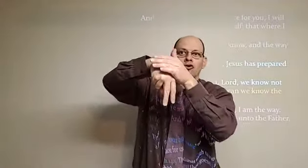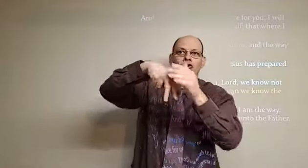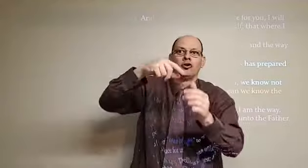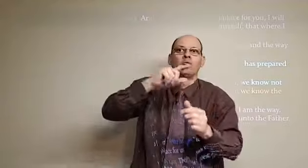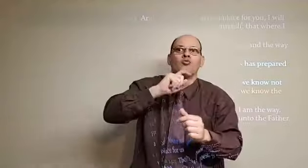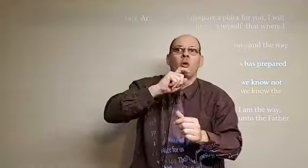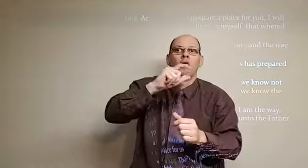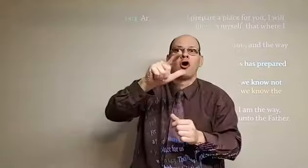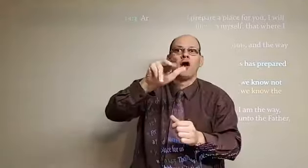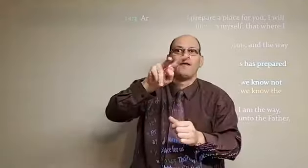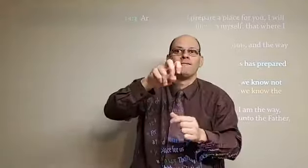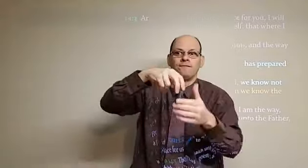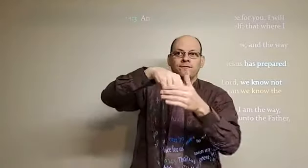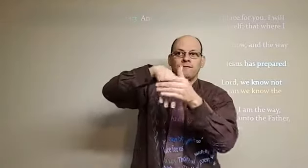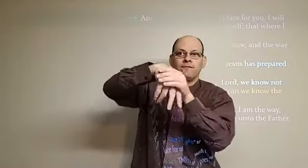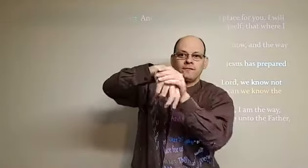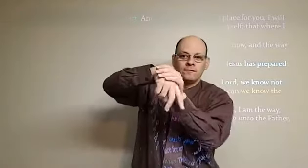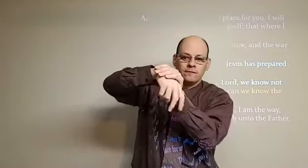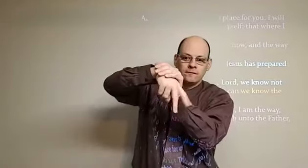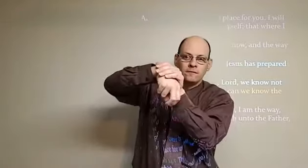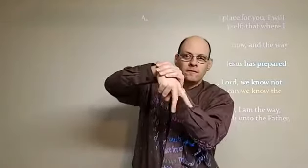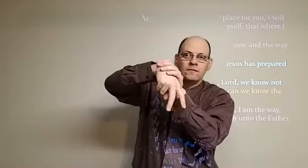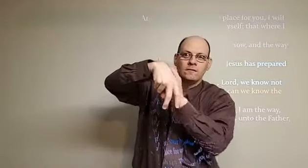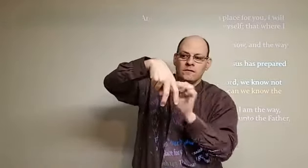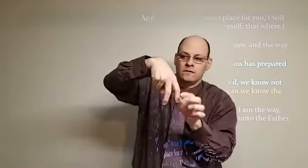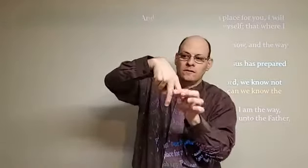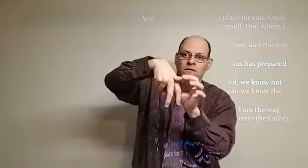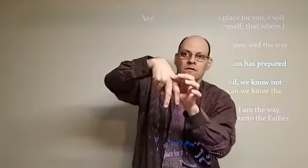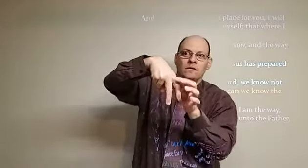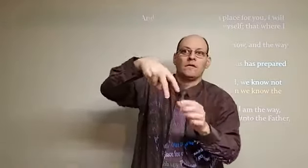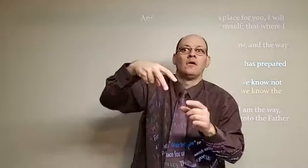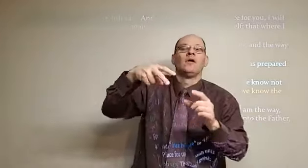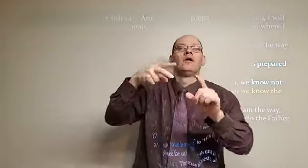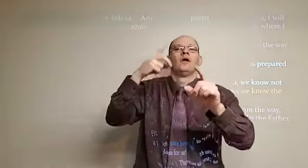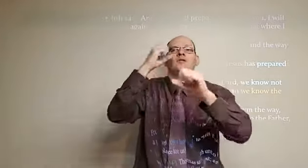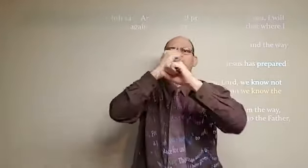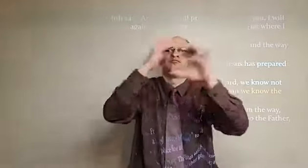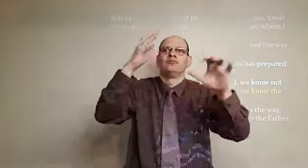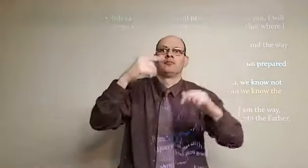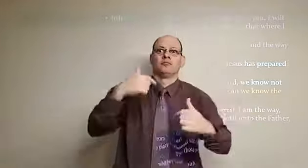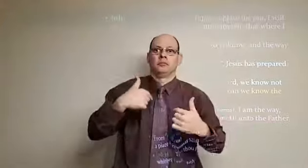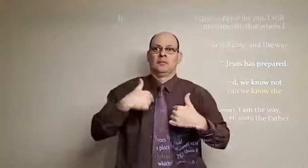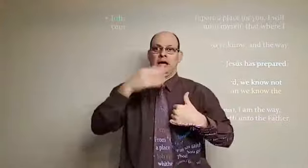amongst this earth just as so like the same thing a doctor would put their hand in their glove